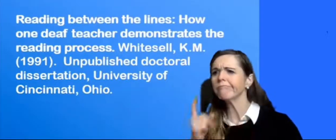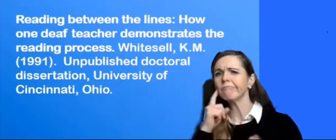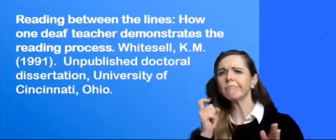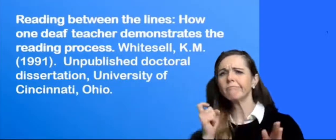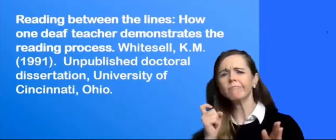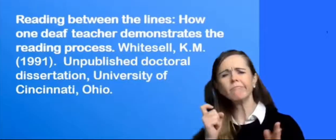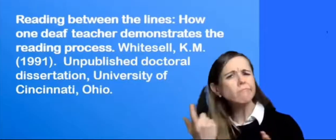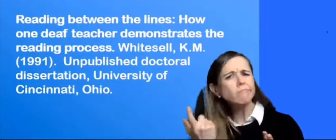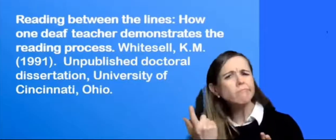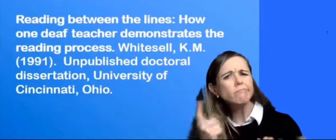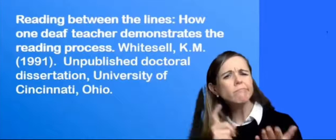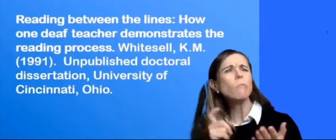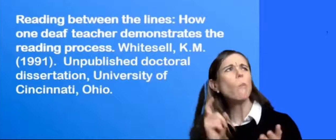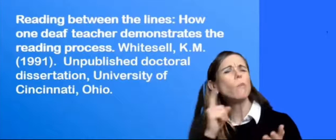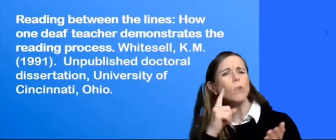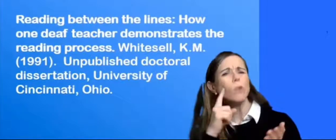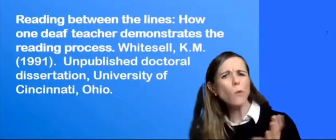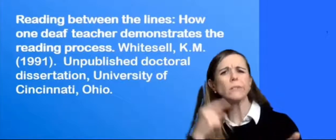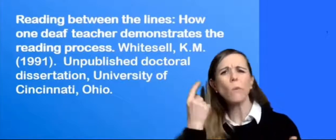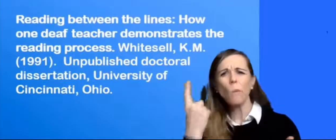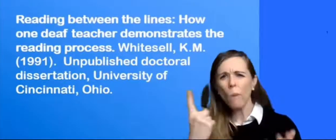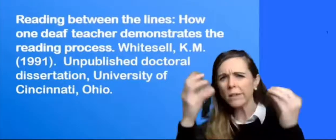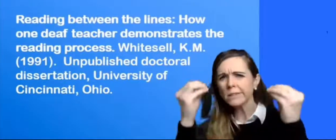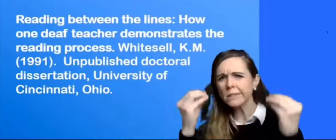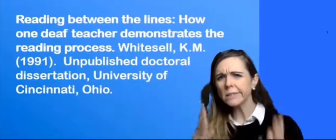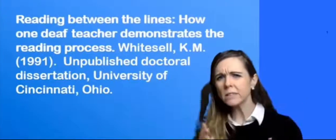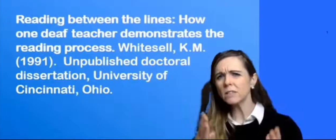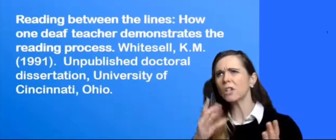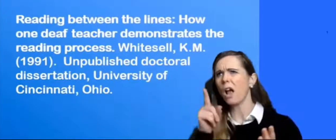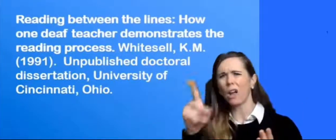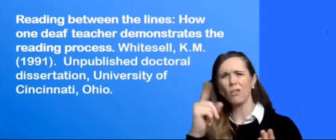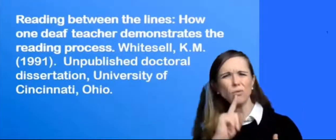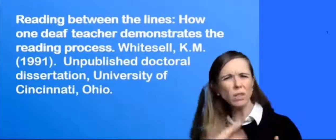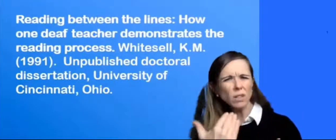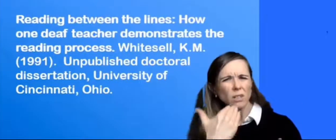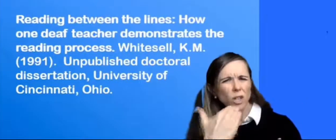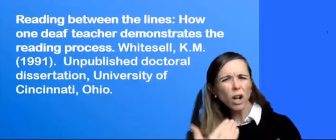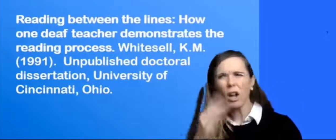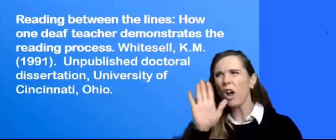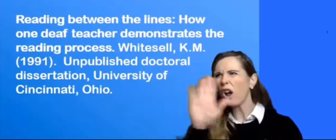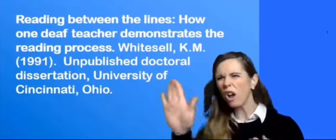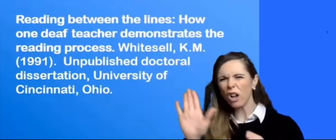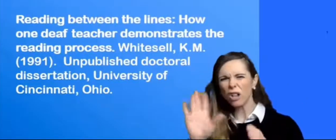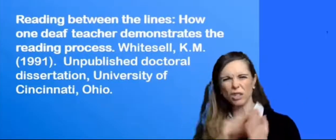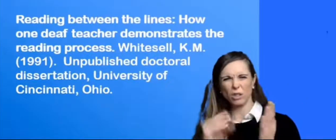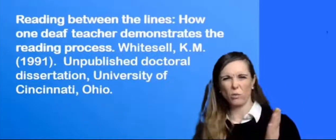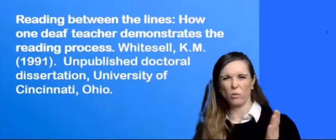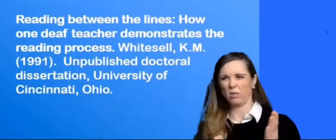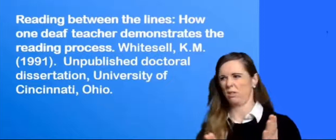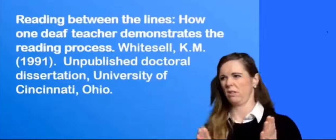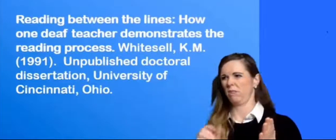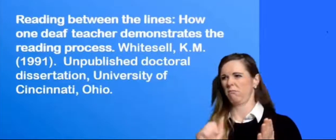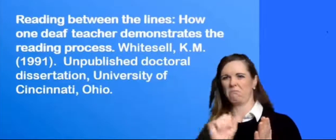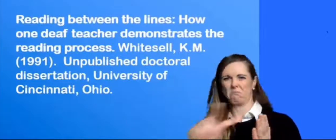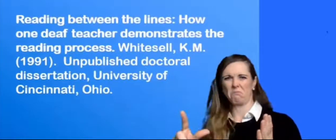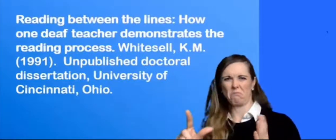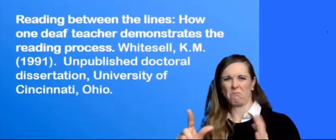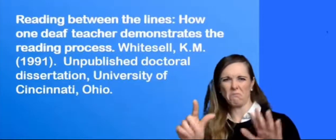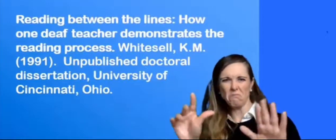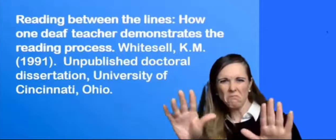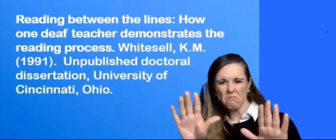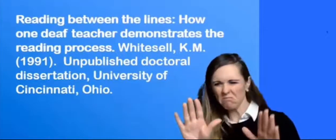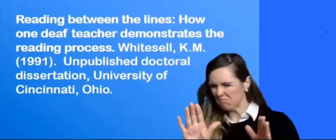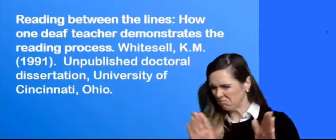Whitesell. She did a bunch of research and noticed there was one teacher that she became kind